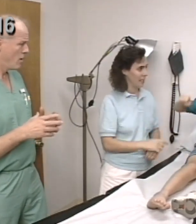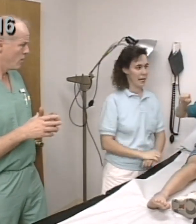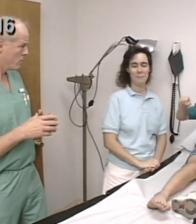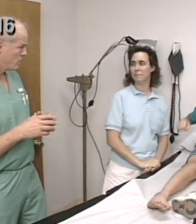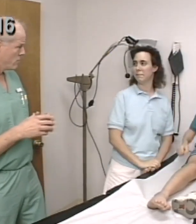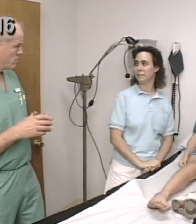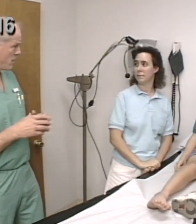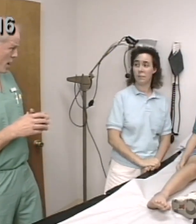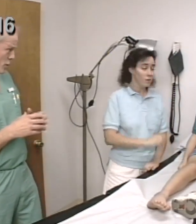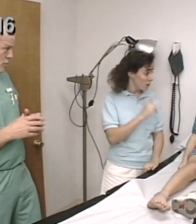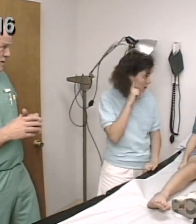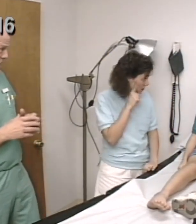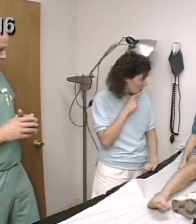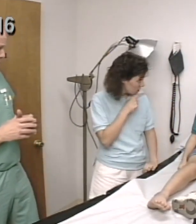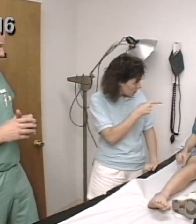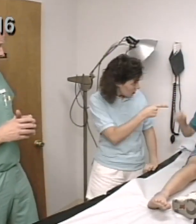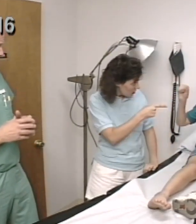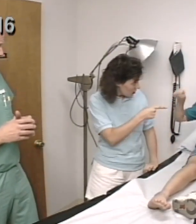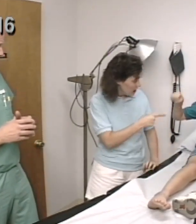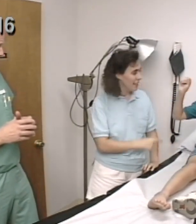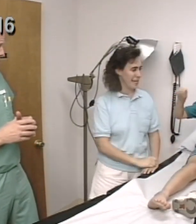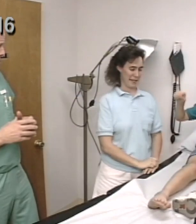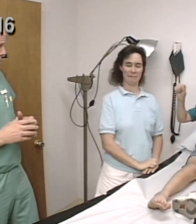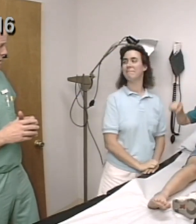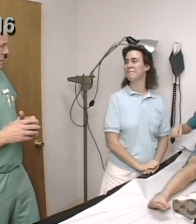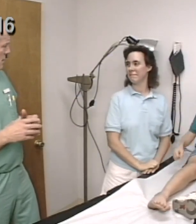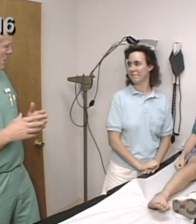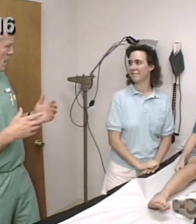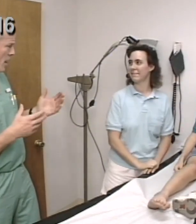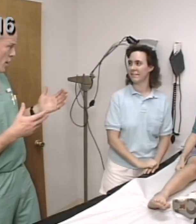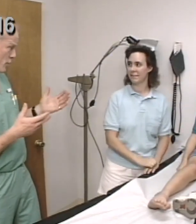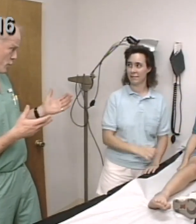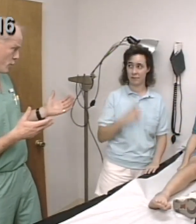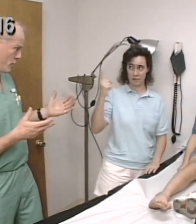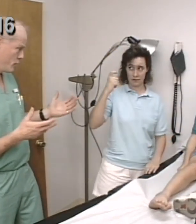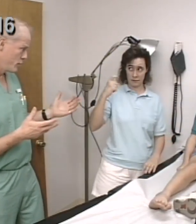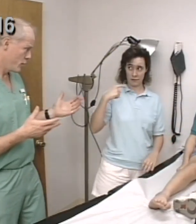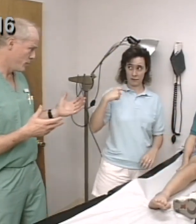Yep. Oh, are you deaf? Yeah. Are you going to interpret?